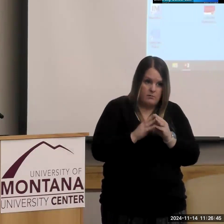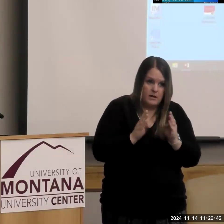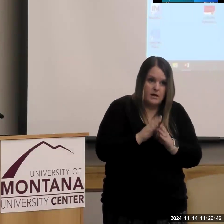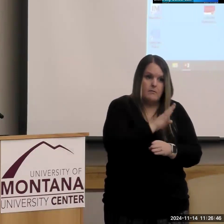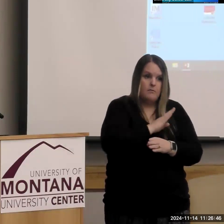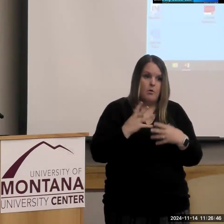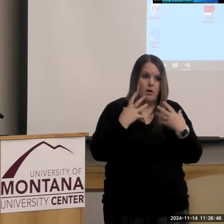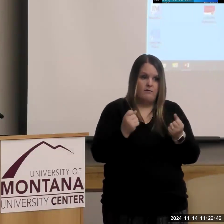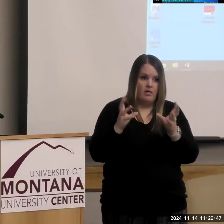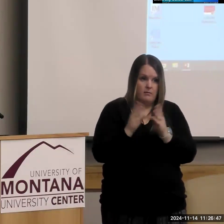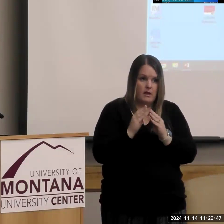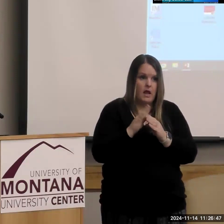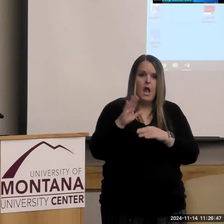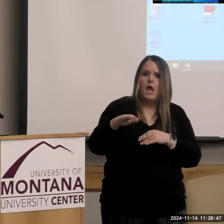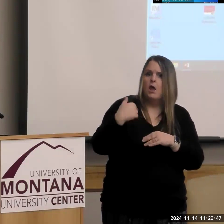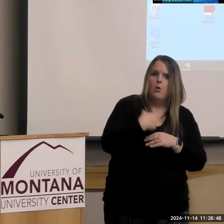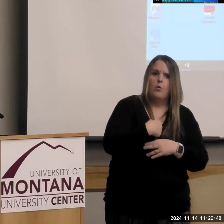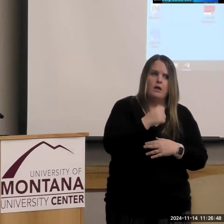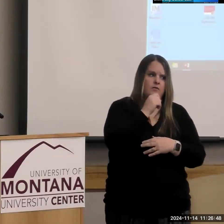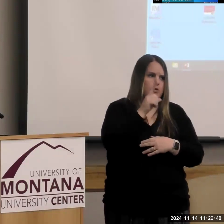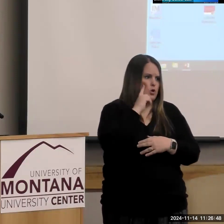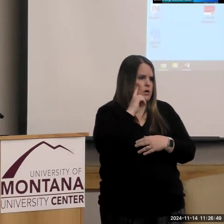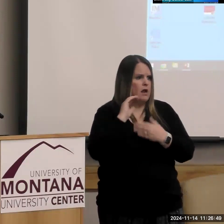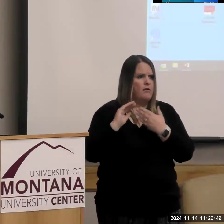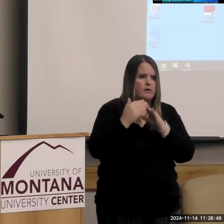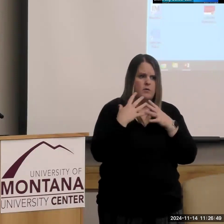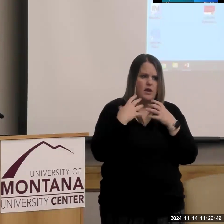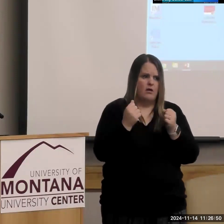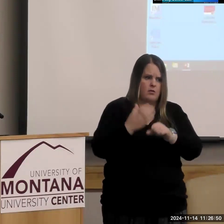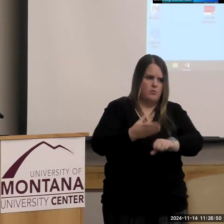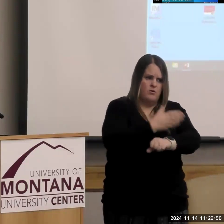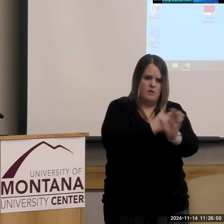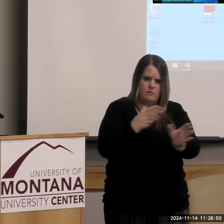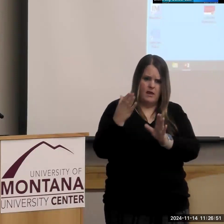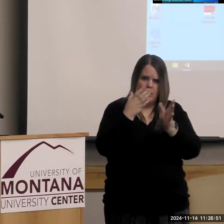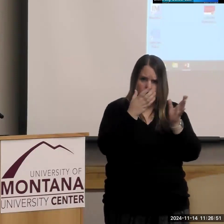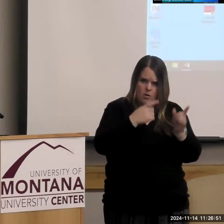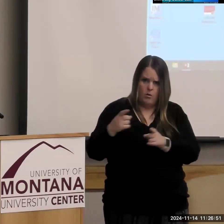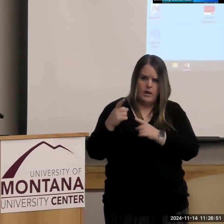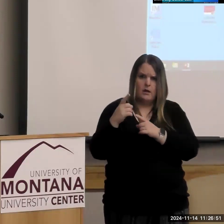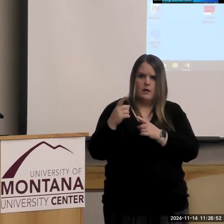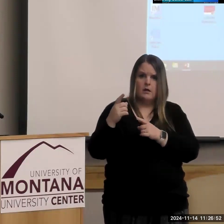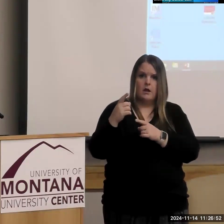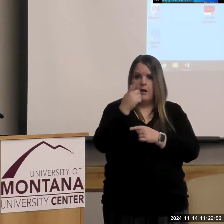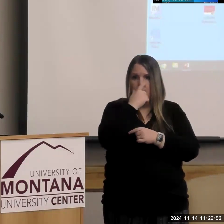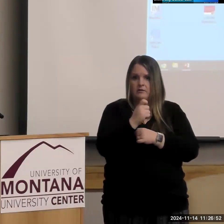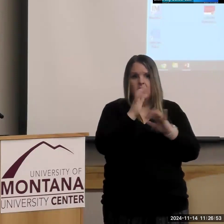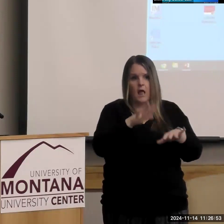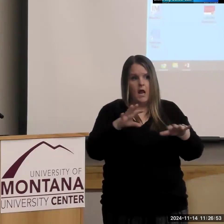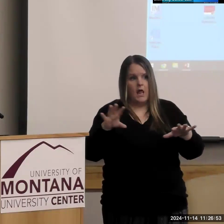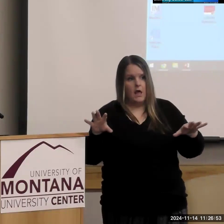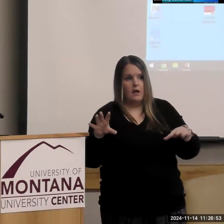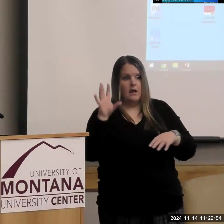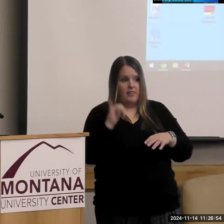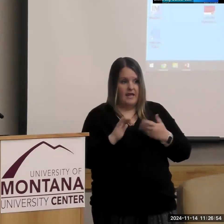hey, we haven't heard how's that community health improvement plan going? Specifically, I'm interested in yada, yada, yada. Right? That's how